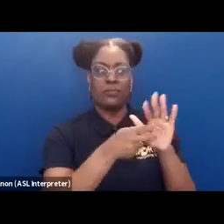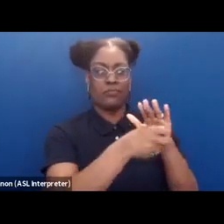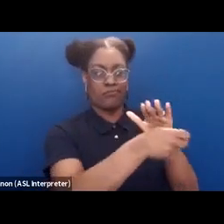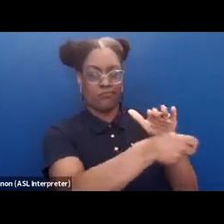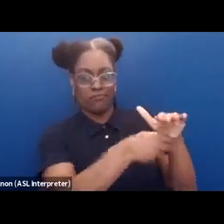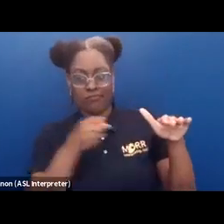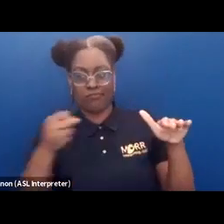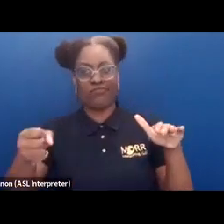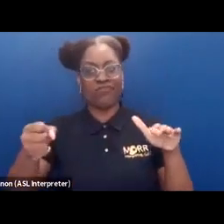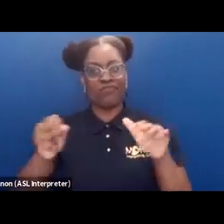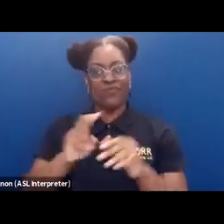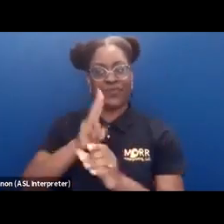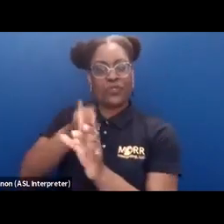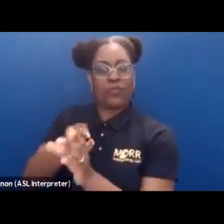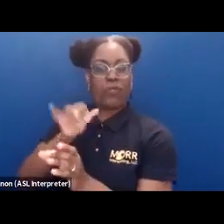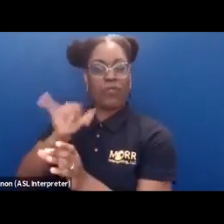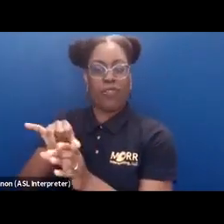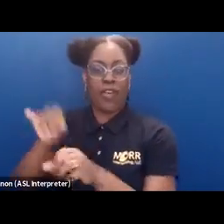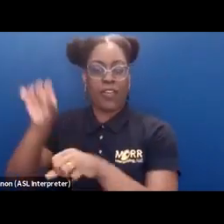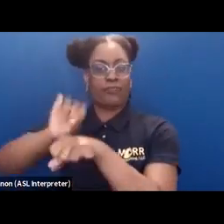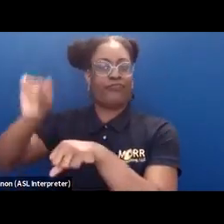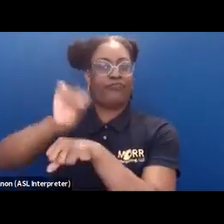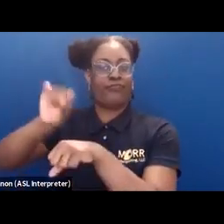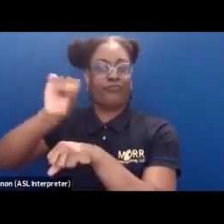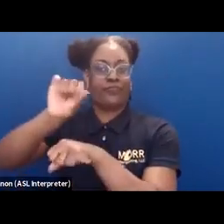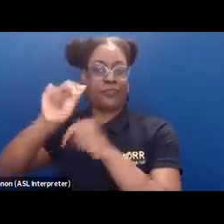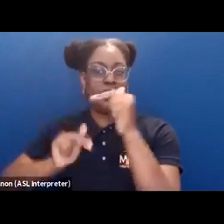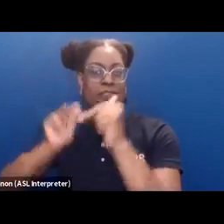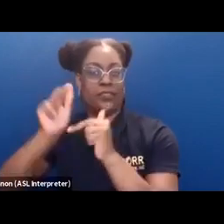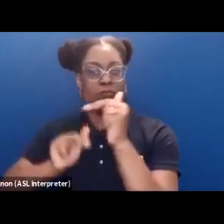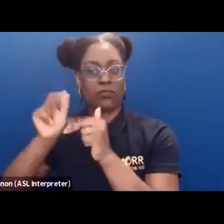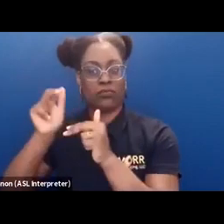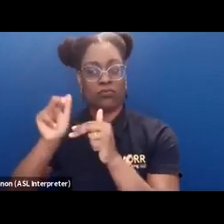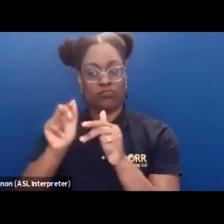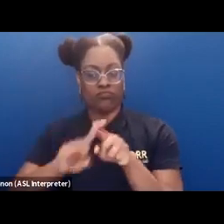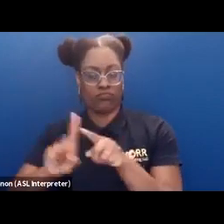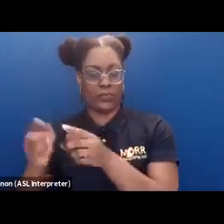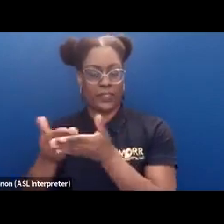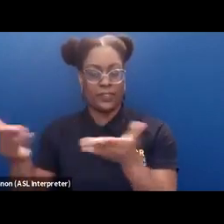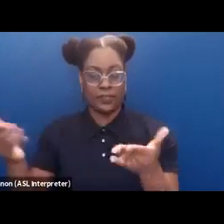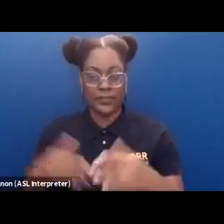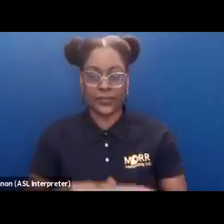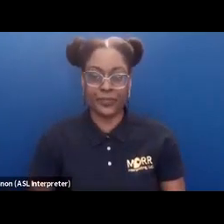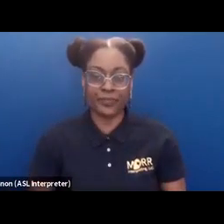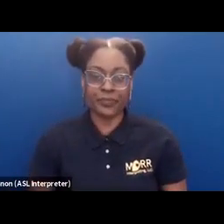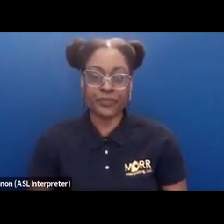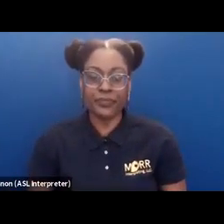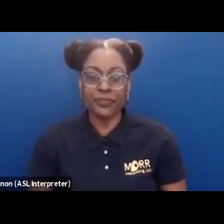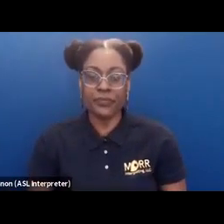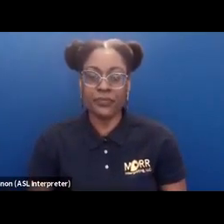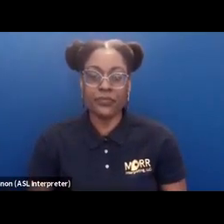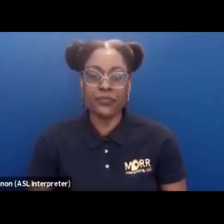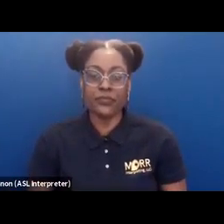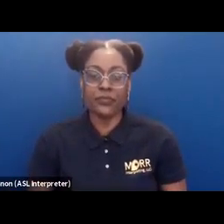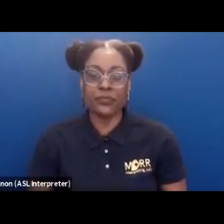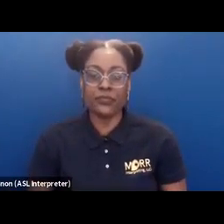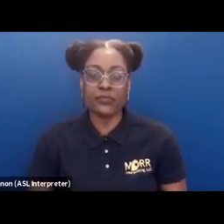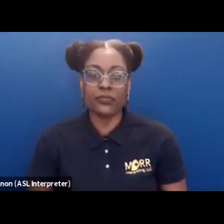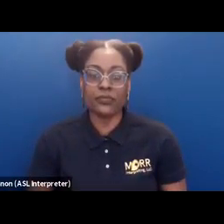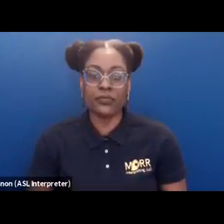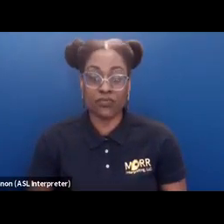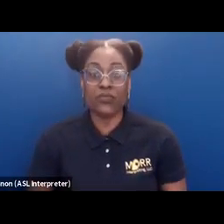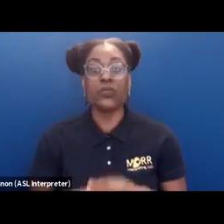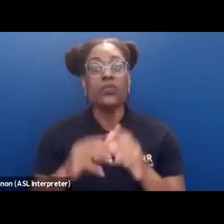they drew on ableist conceptions of disability. And they used terms